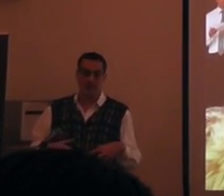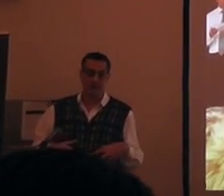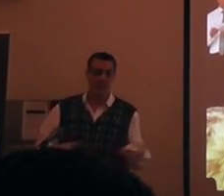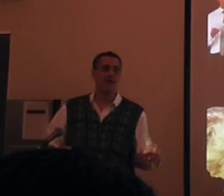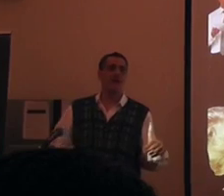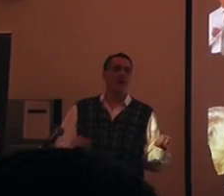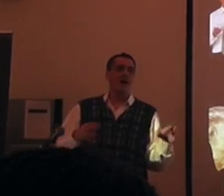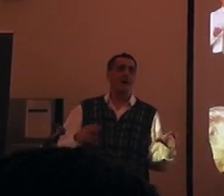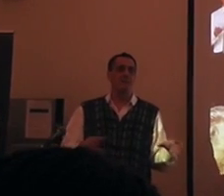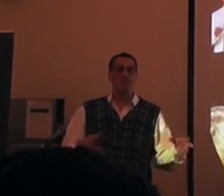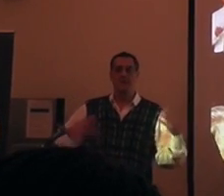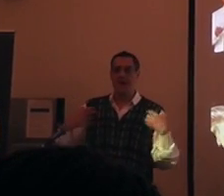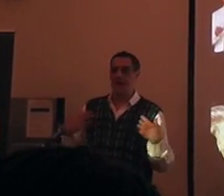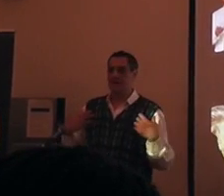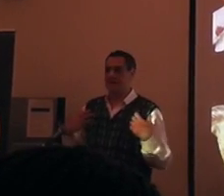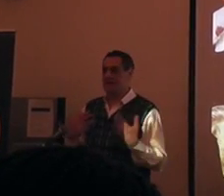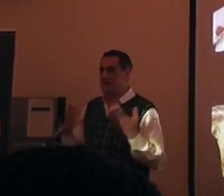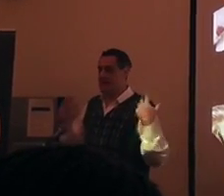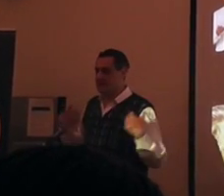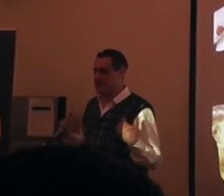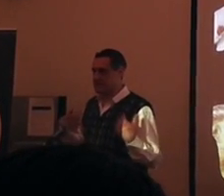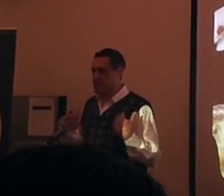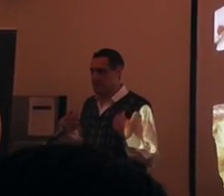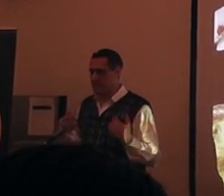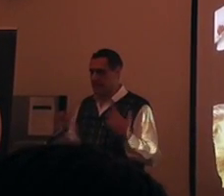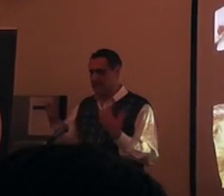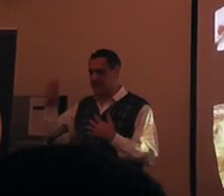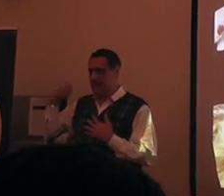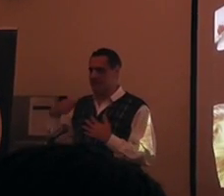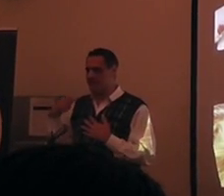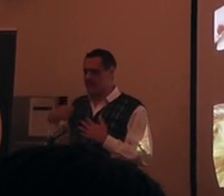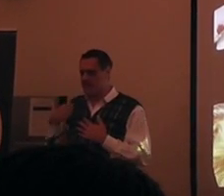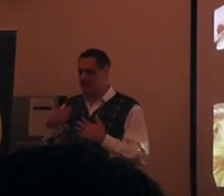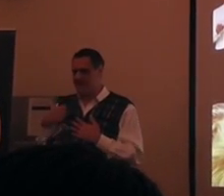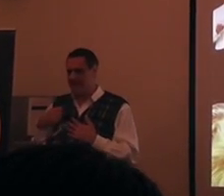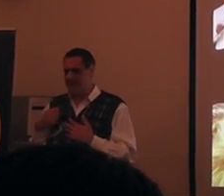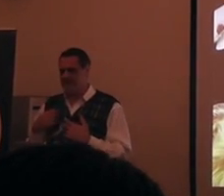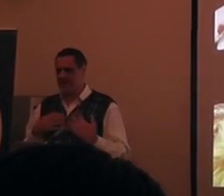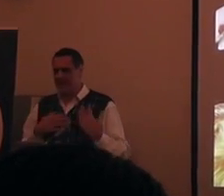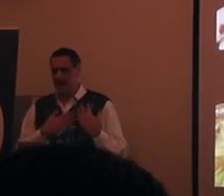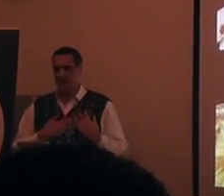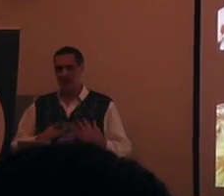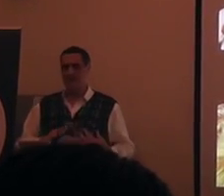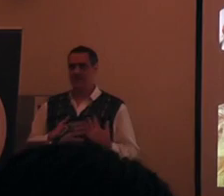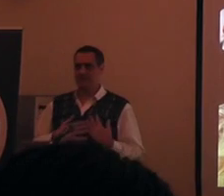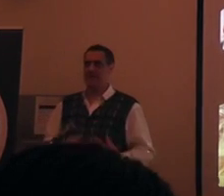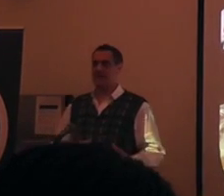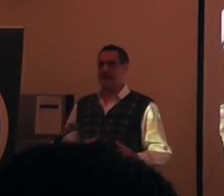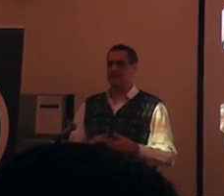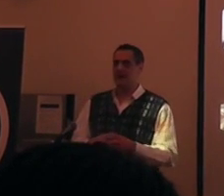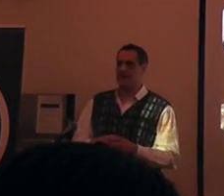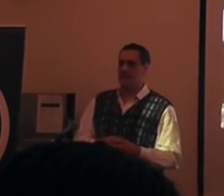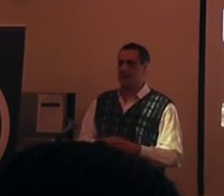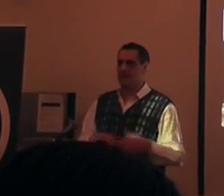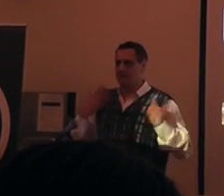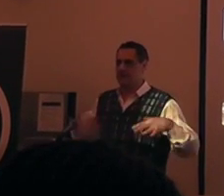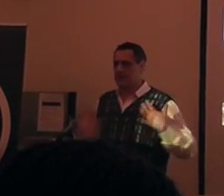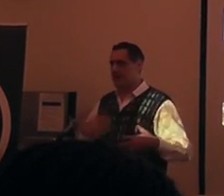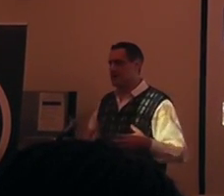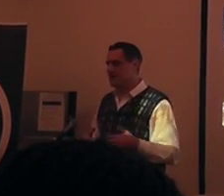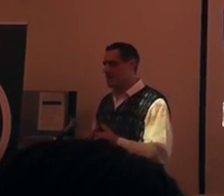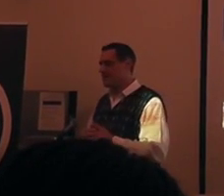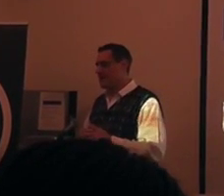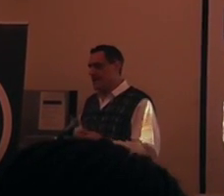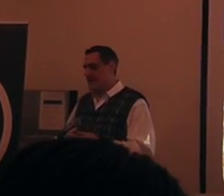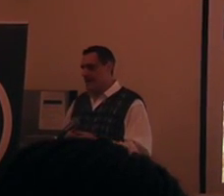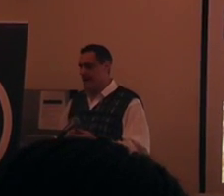secret service with her, with eggs, and they pelted us both with eggs. And I kind of heard my uncle, and I wouldn't let them take the eggs off of me, although she